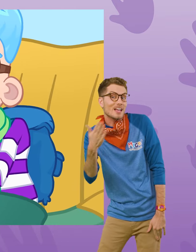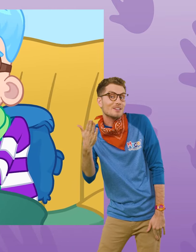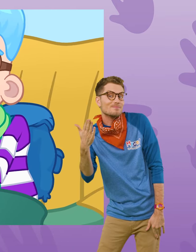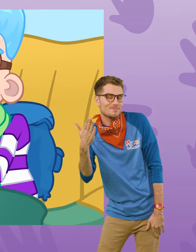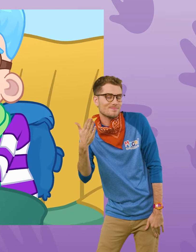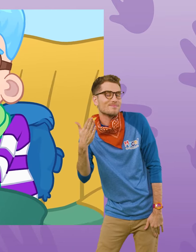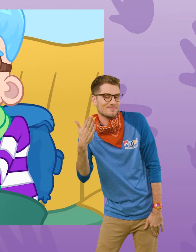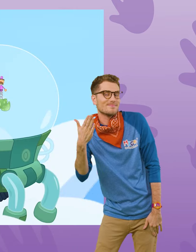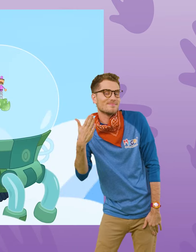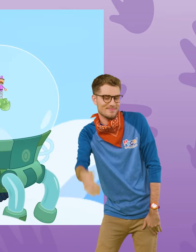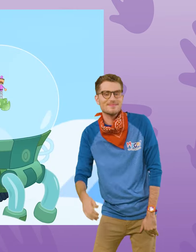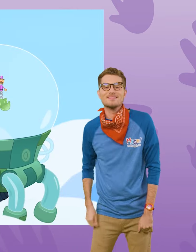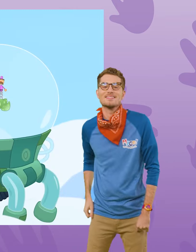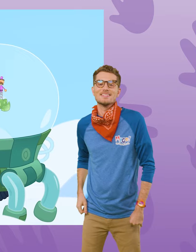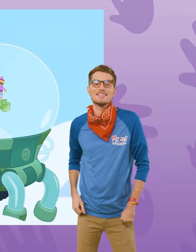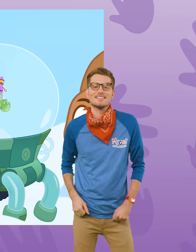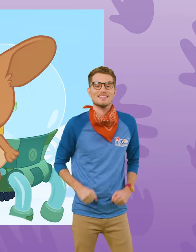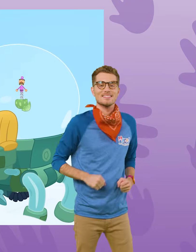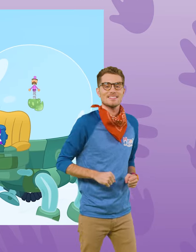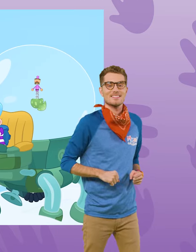Thank you.